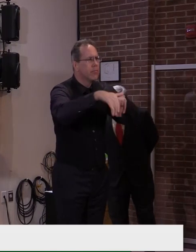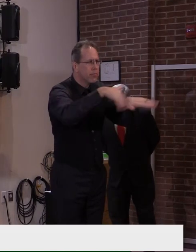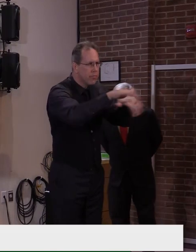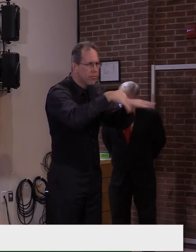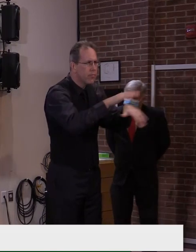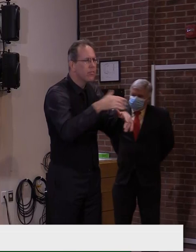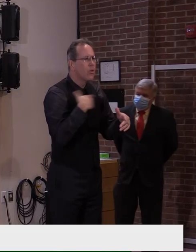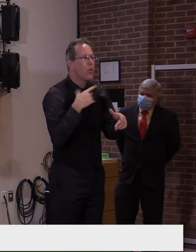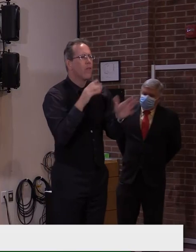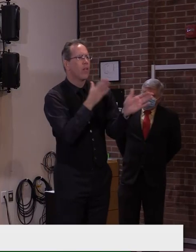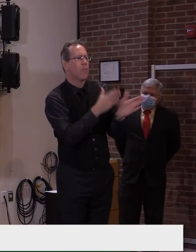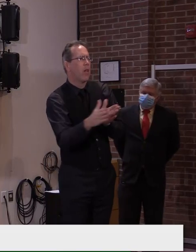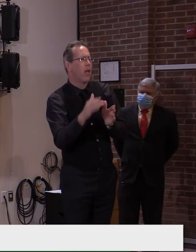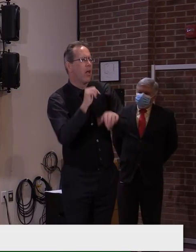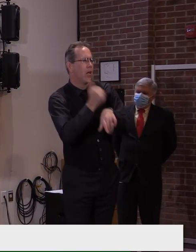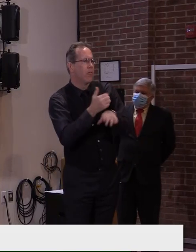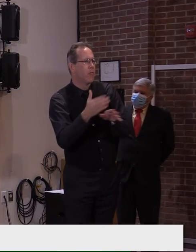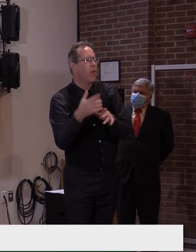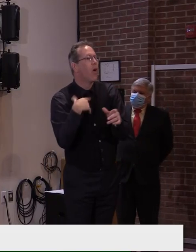in the next day or so.